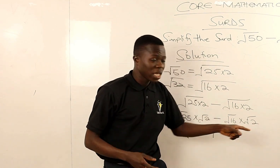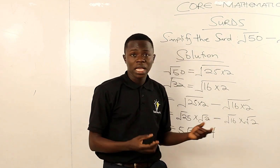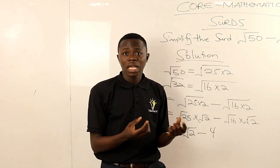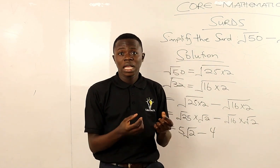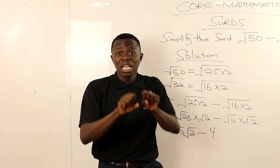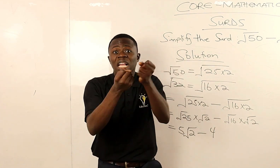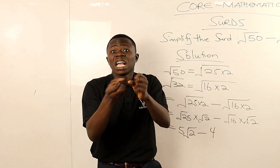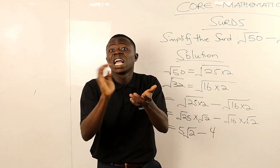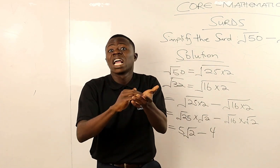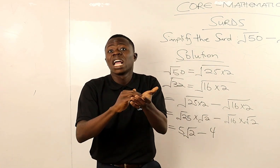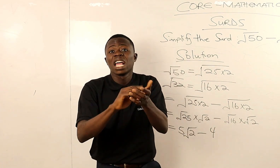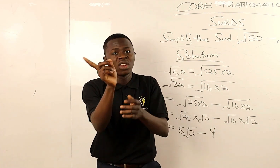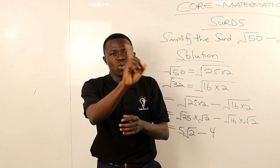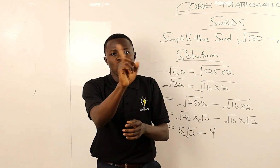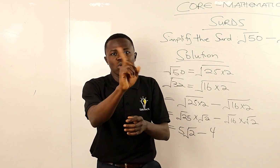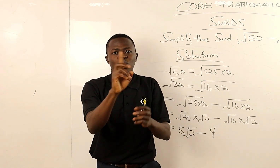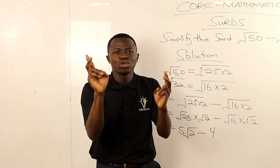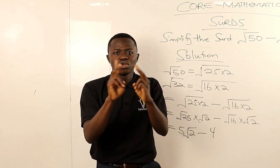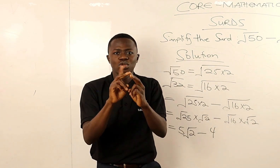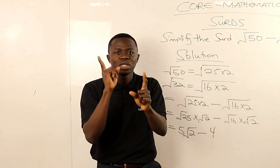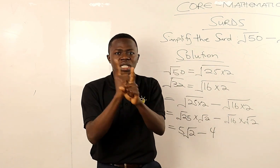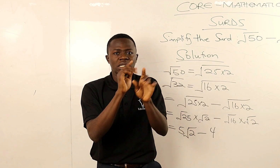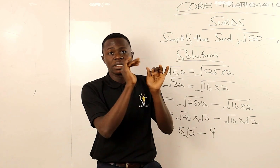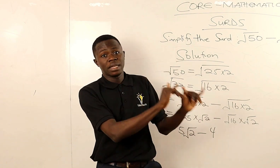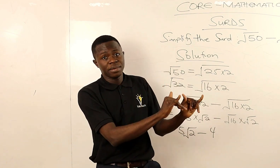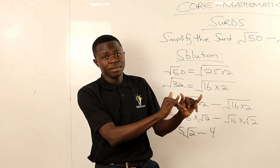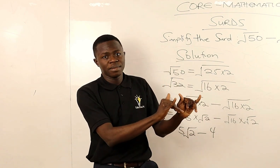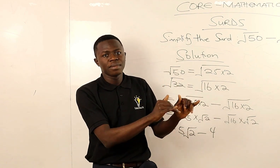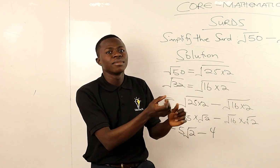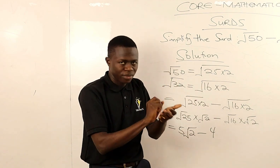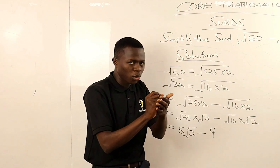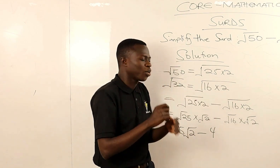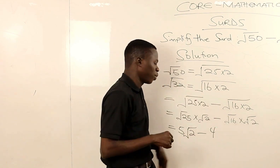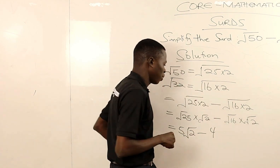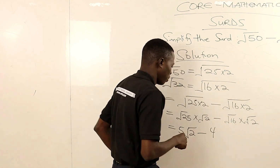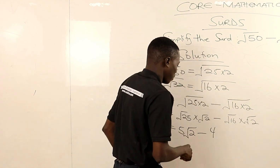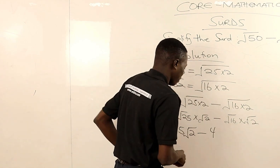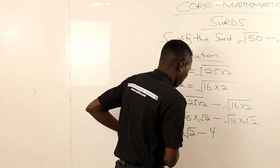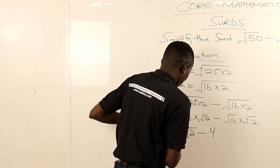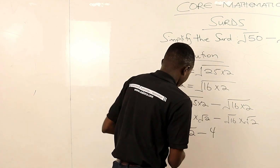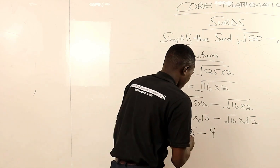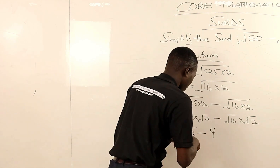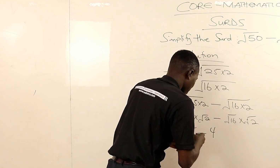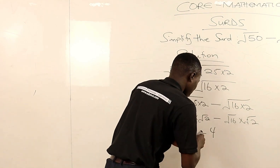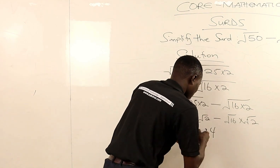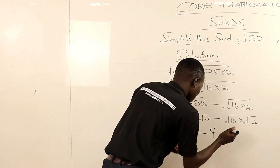Again, we know 2 is not a perfect square, so we have square root of 2 and then we keep it like that. So we